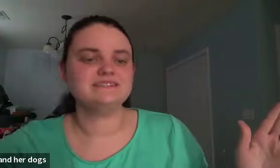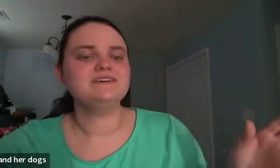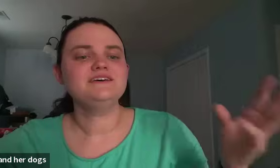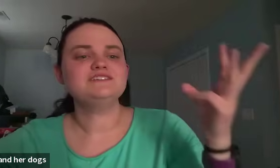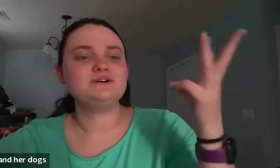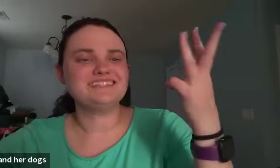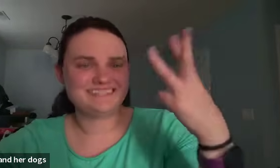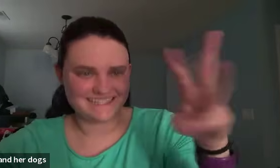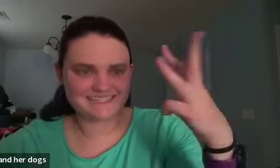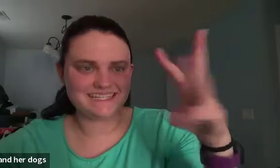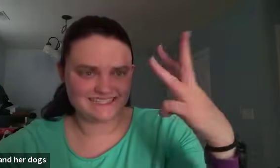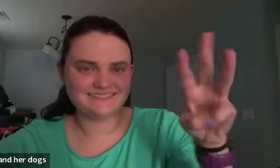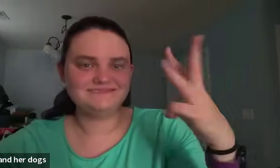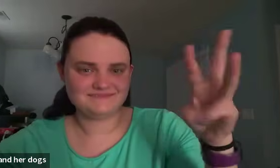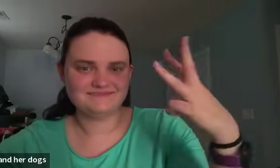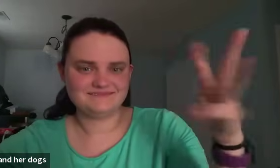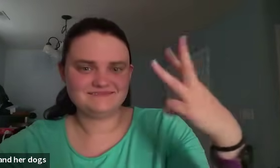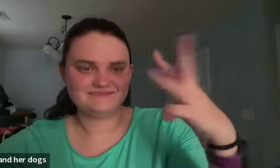goodness. So 16,